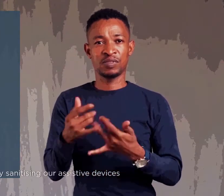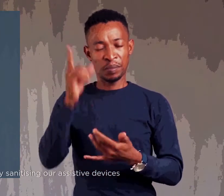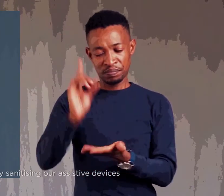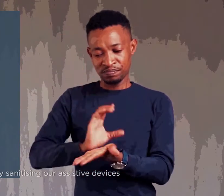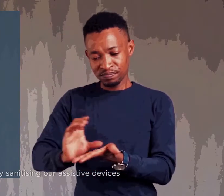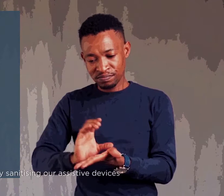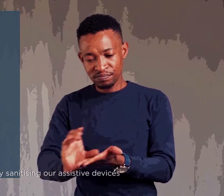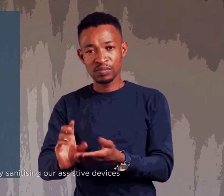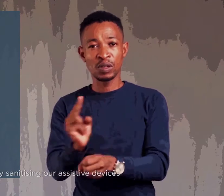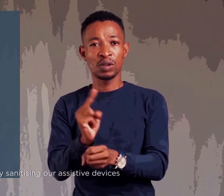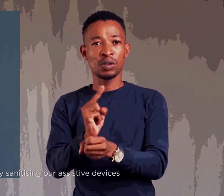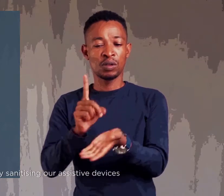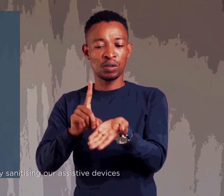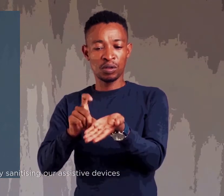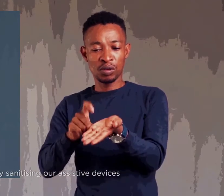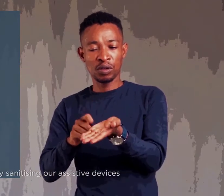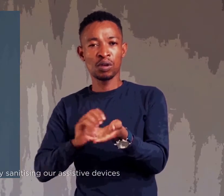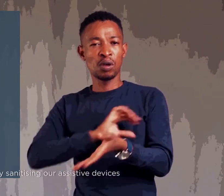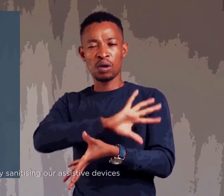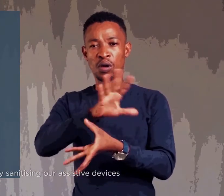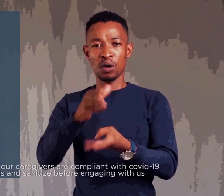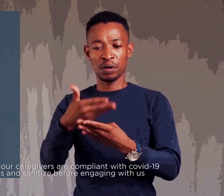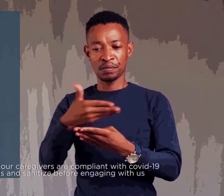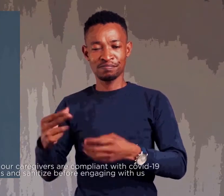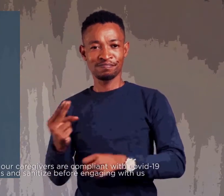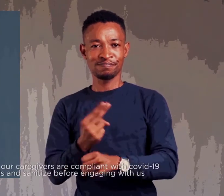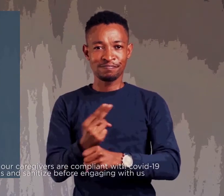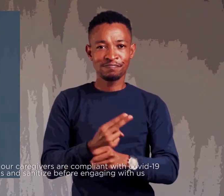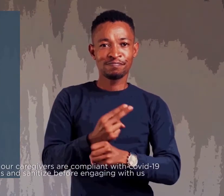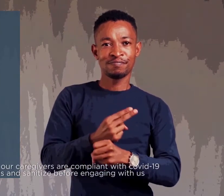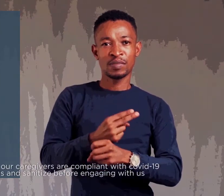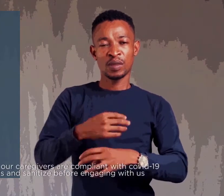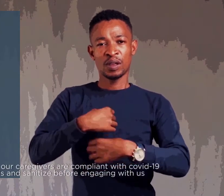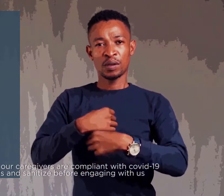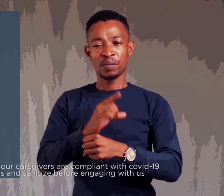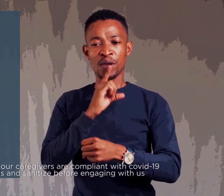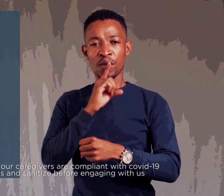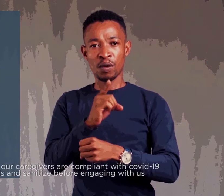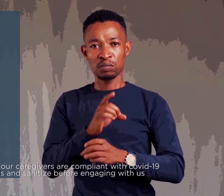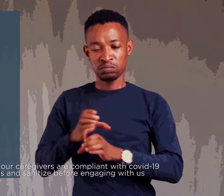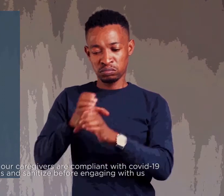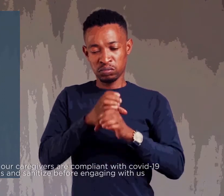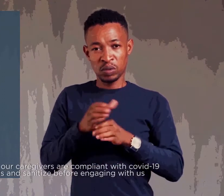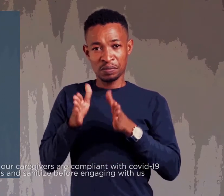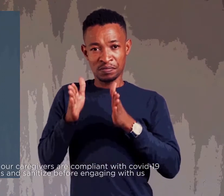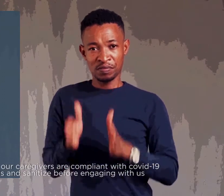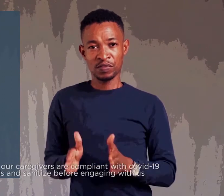ka sebolaya megare didirisiwa tsa rona. Ka go netefatsa gore batlhokomedi ba rona ba iphepafaditse ebile